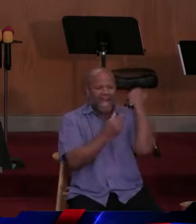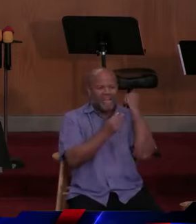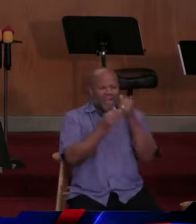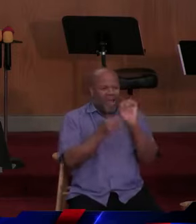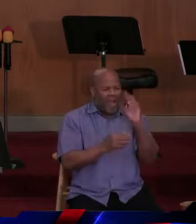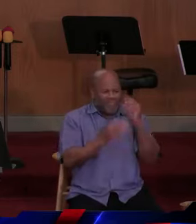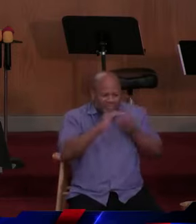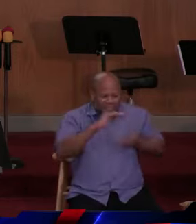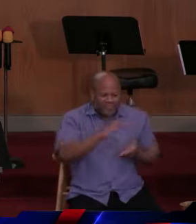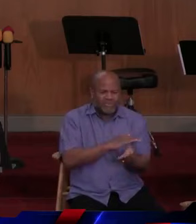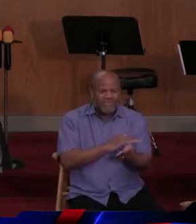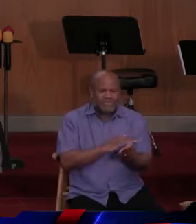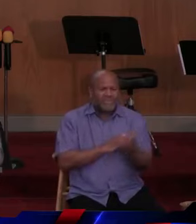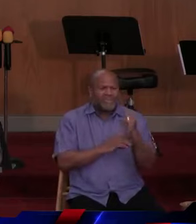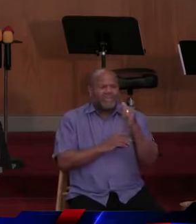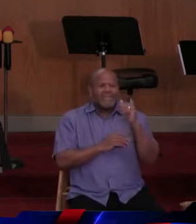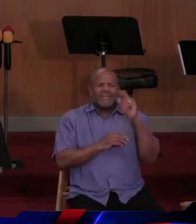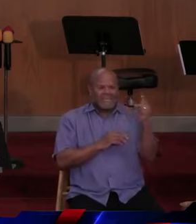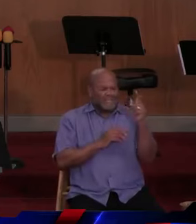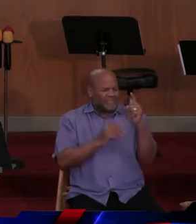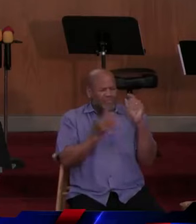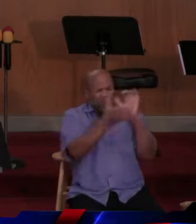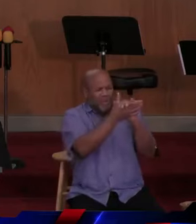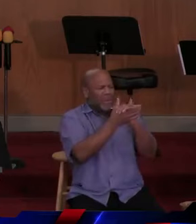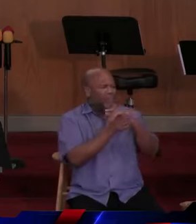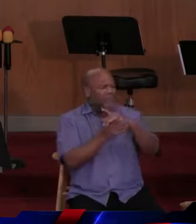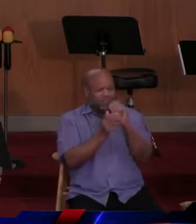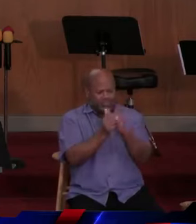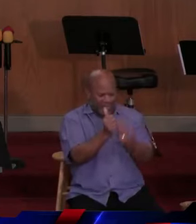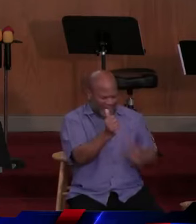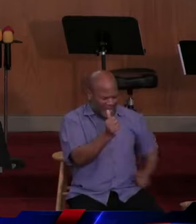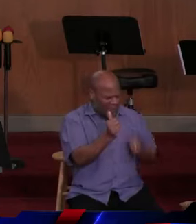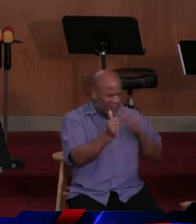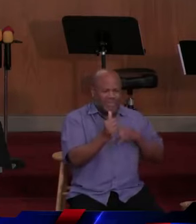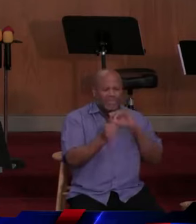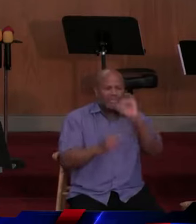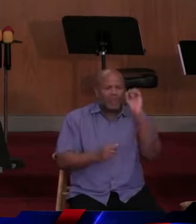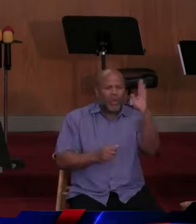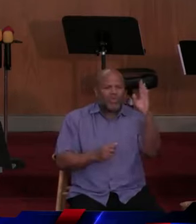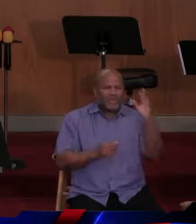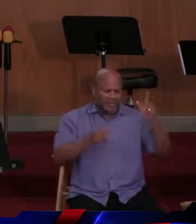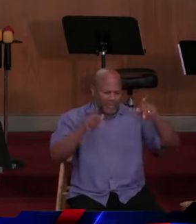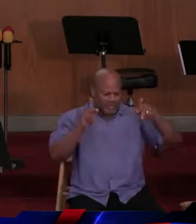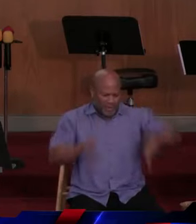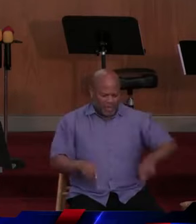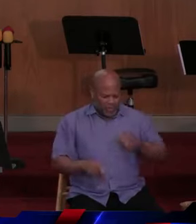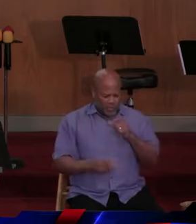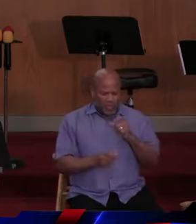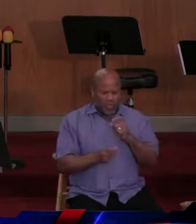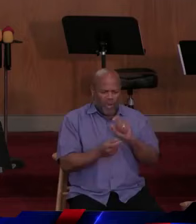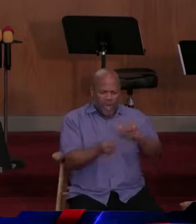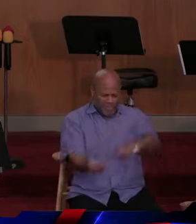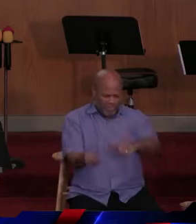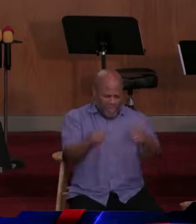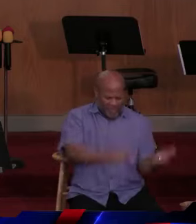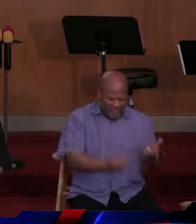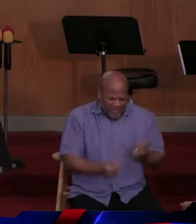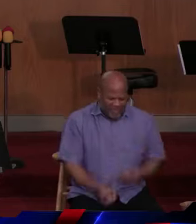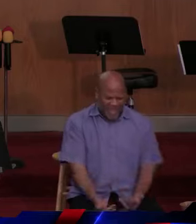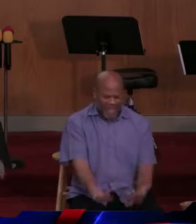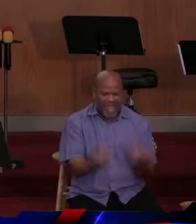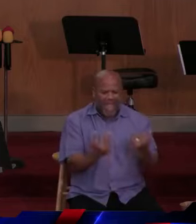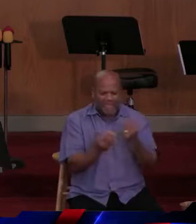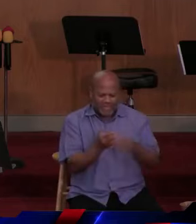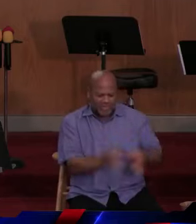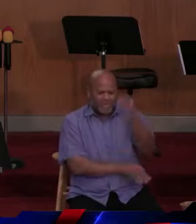the bridegroom married to a backsliding woman. In Joel, he is the one who baptized with fire and the spirit of the